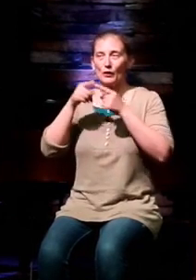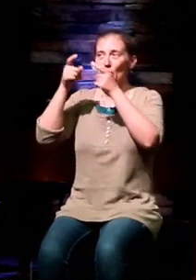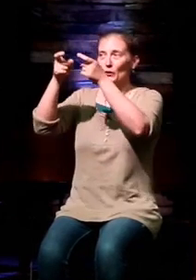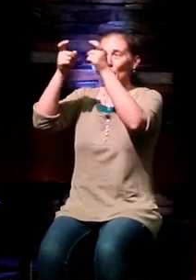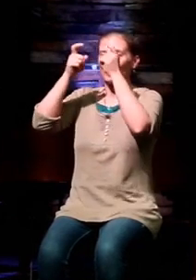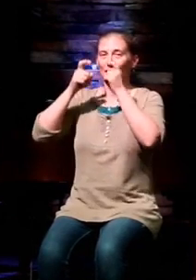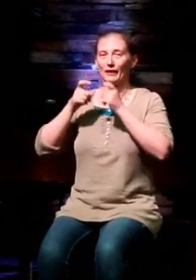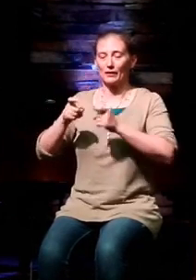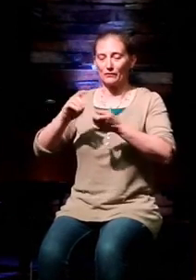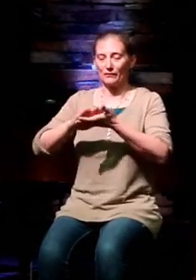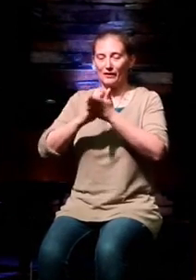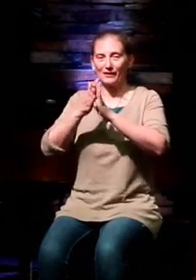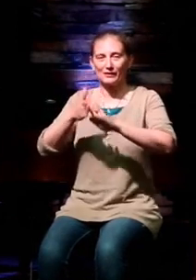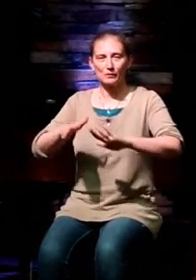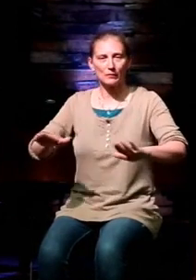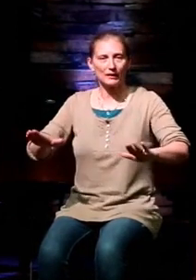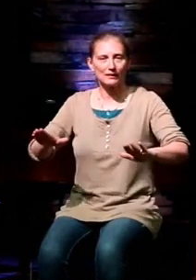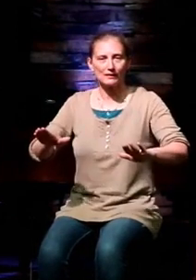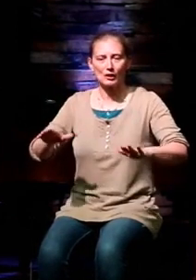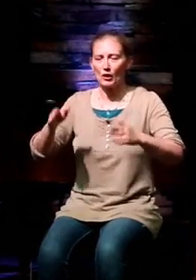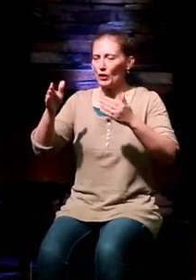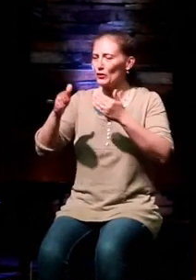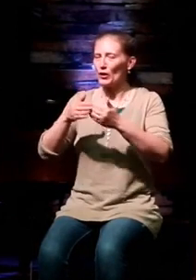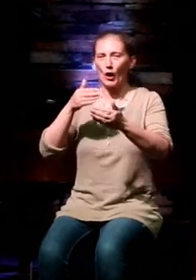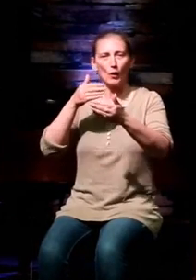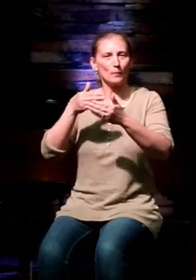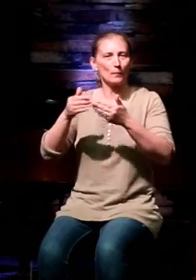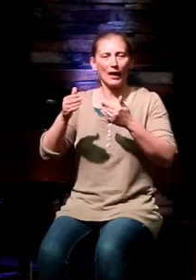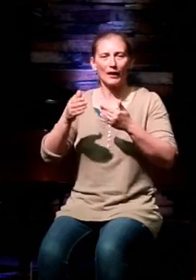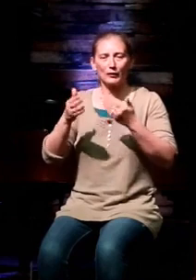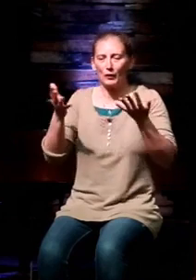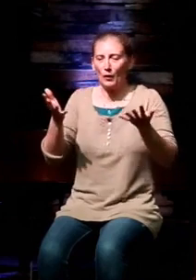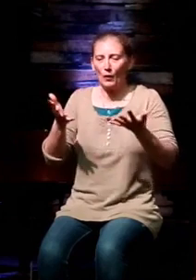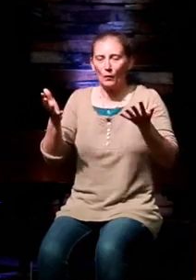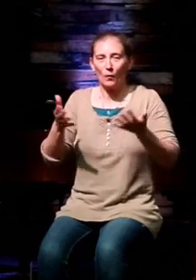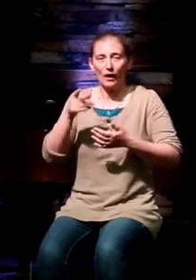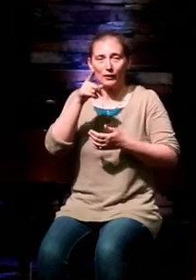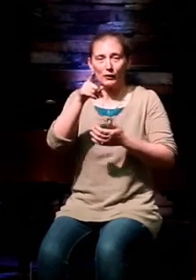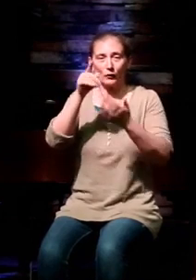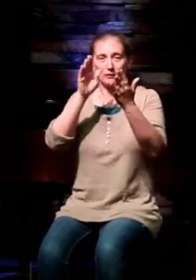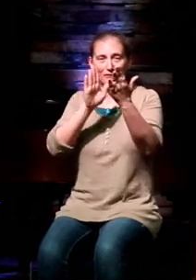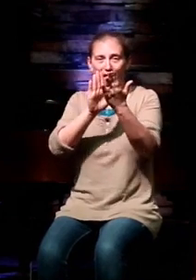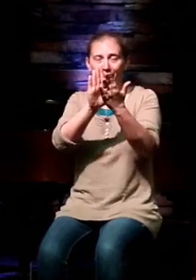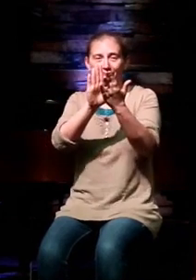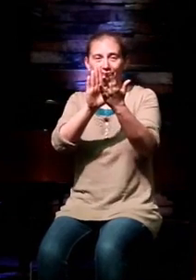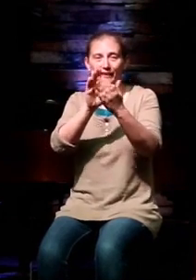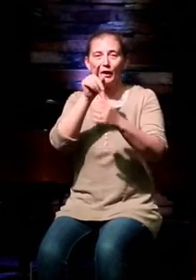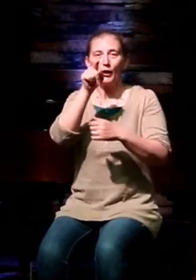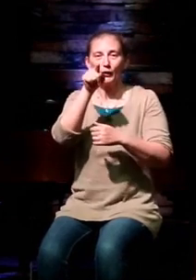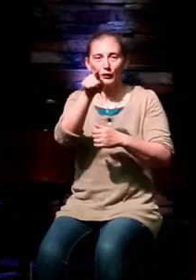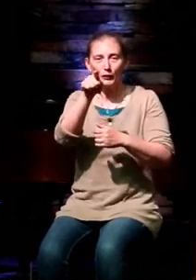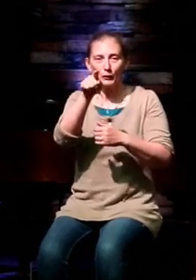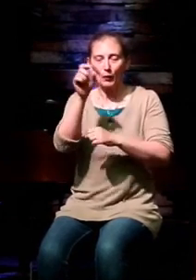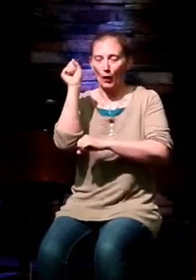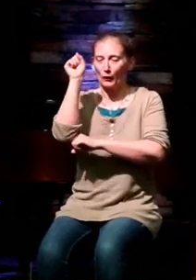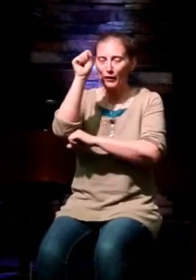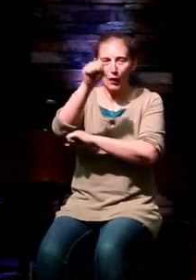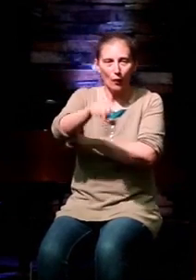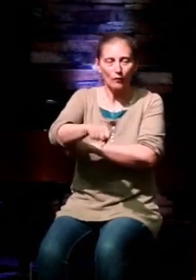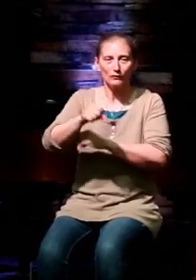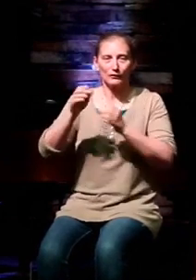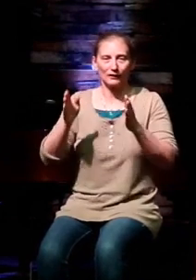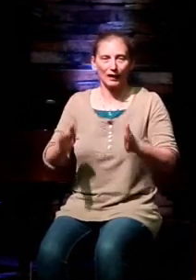bodies. So no matter what you're facing today, you're an overcomer because you've got the Spirit of the living God living on the inside of